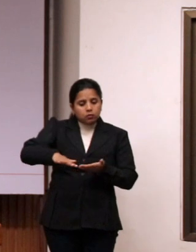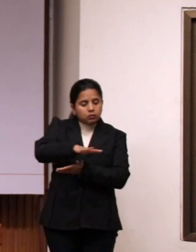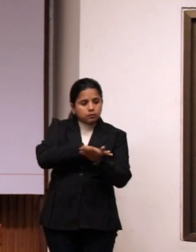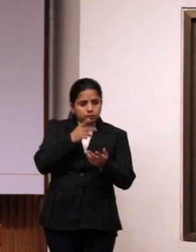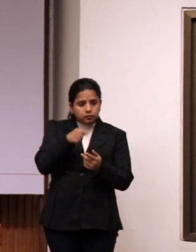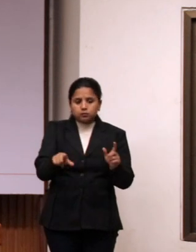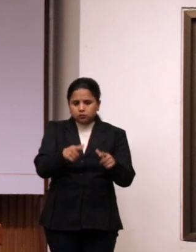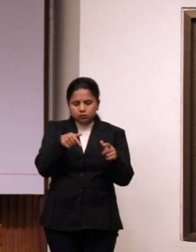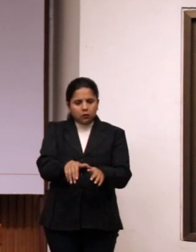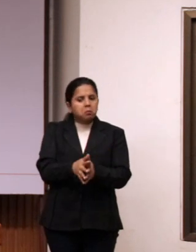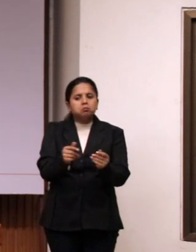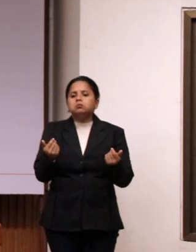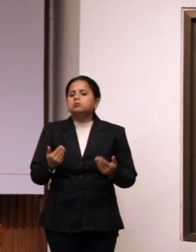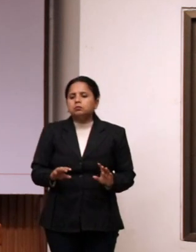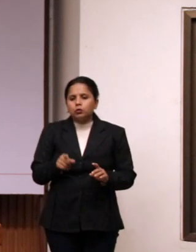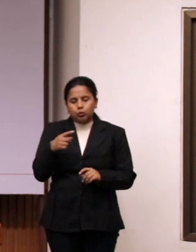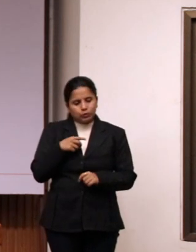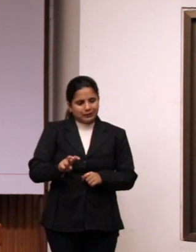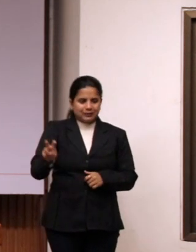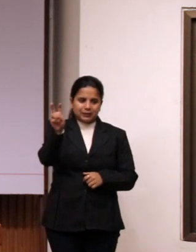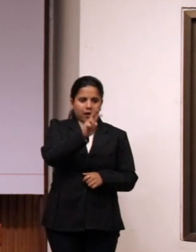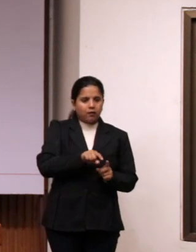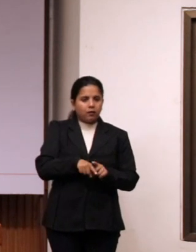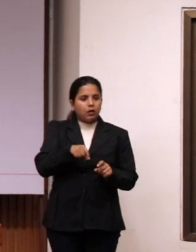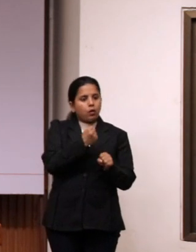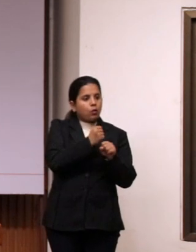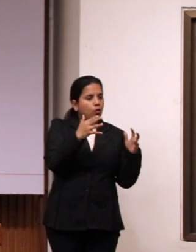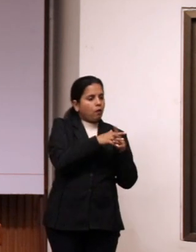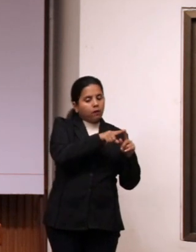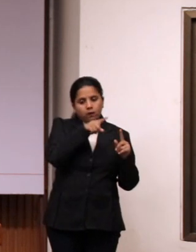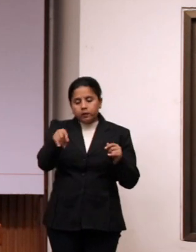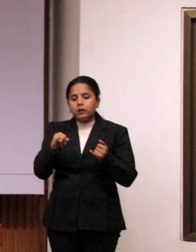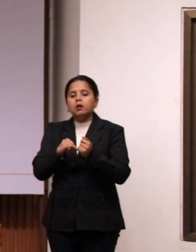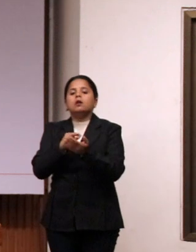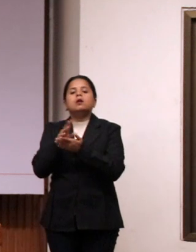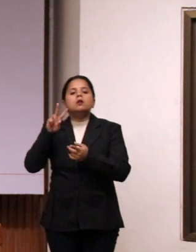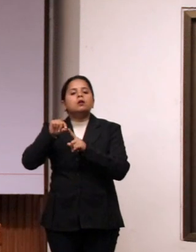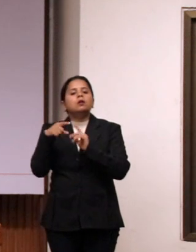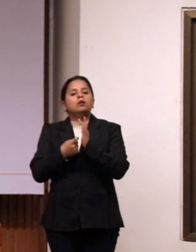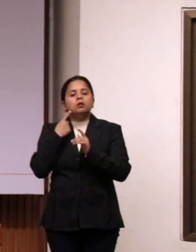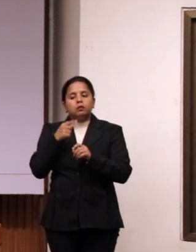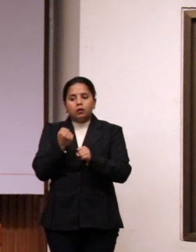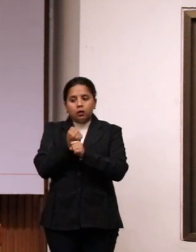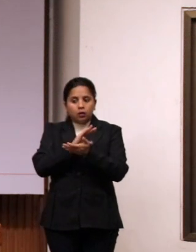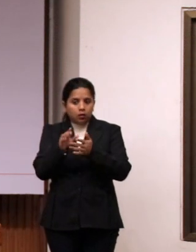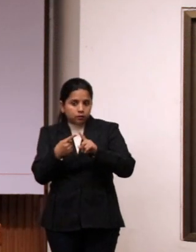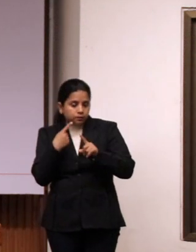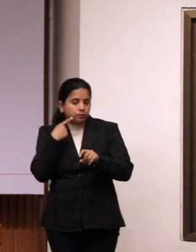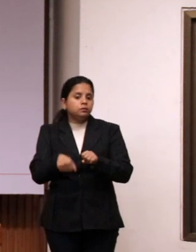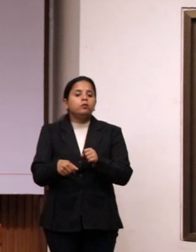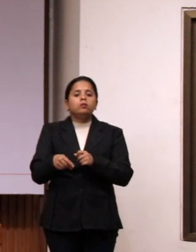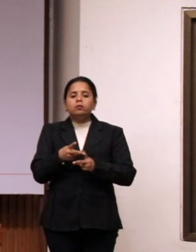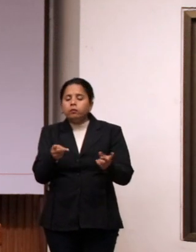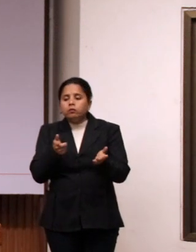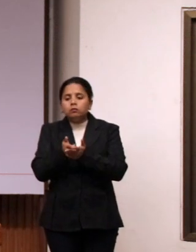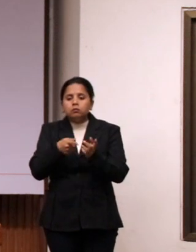which has gone. You traveled from Gwalior to Shivpuri. You look at the Ghatigaon Bustard